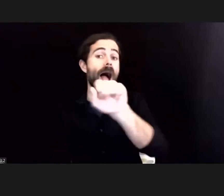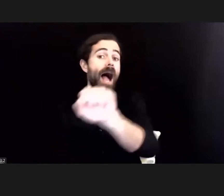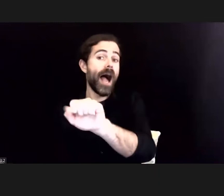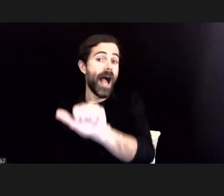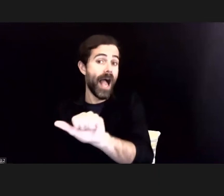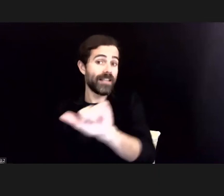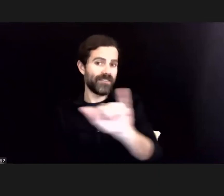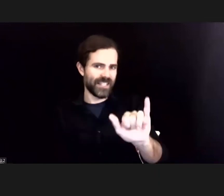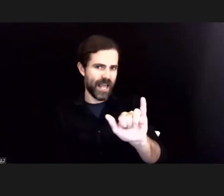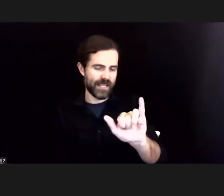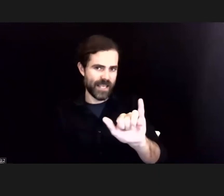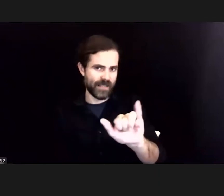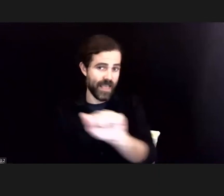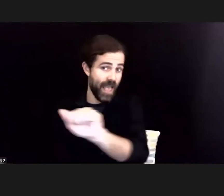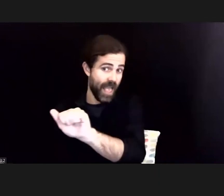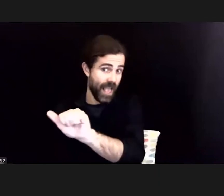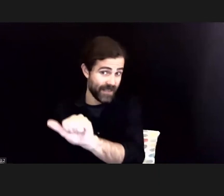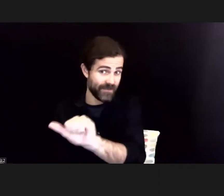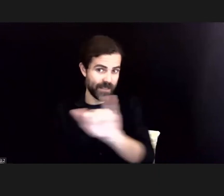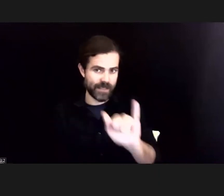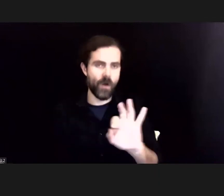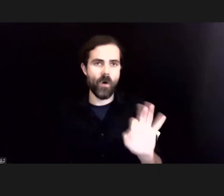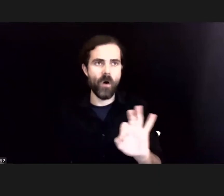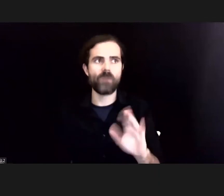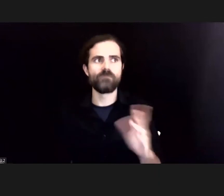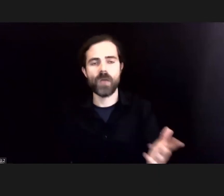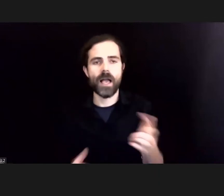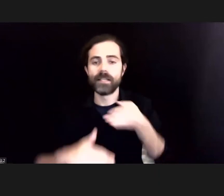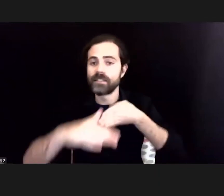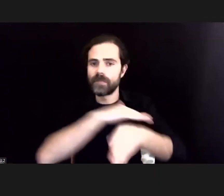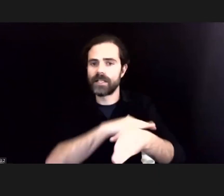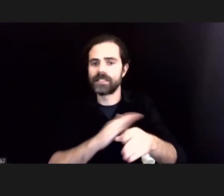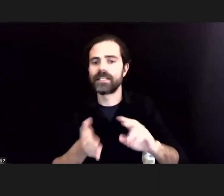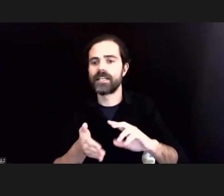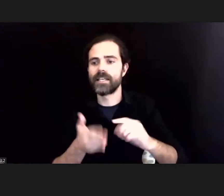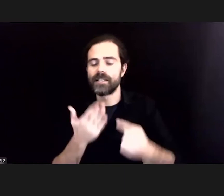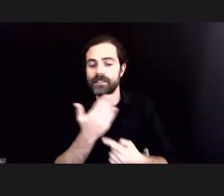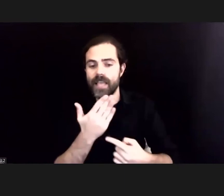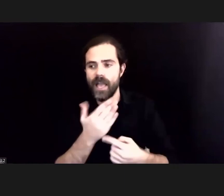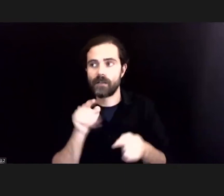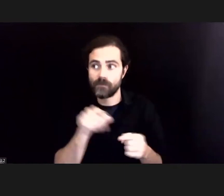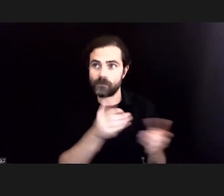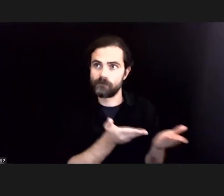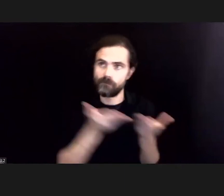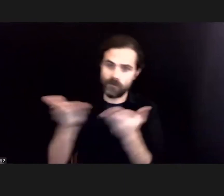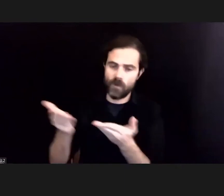tech, is used to support independent living of persons with disabilities and to